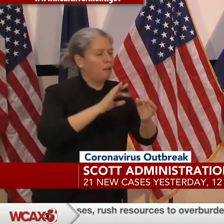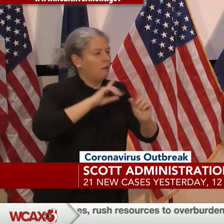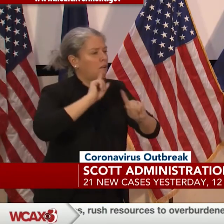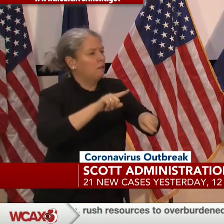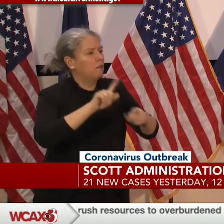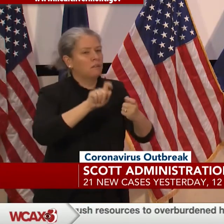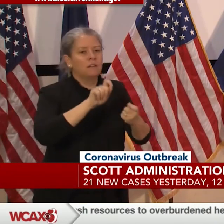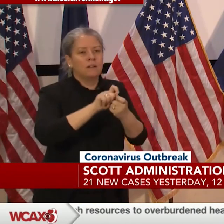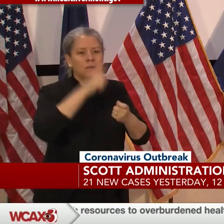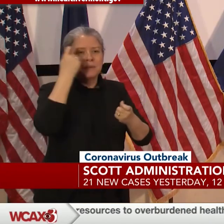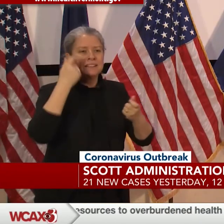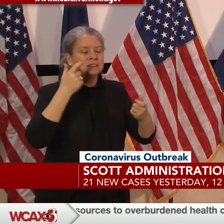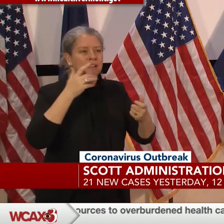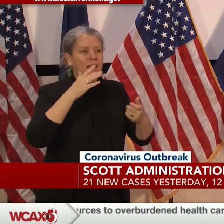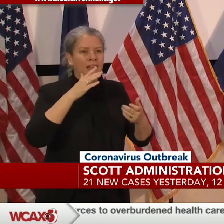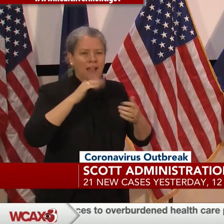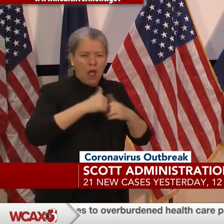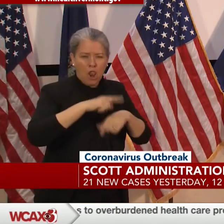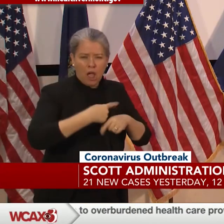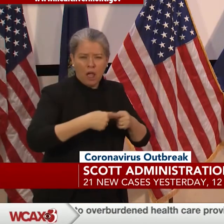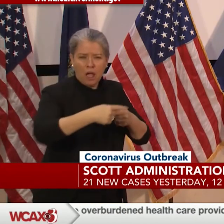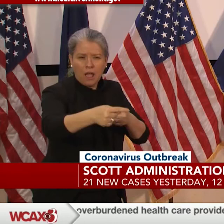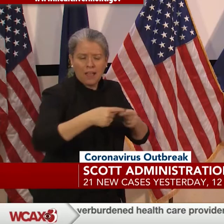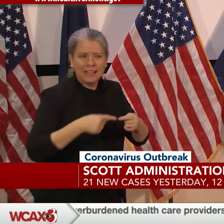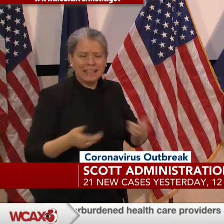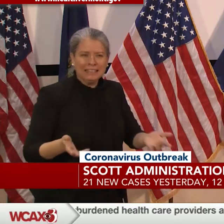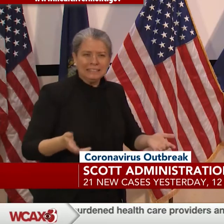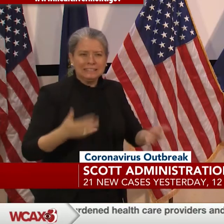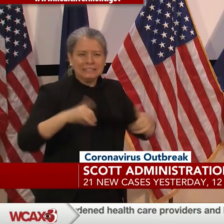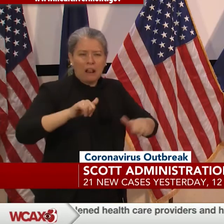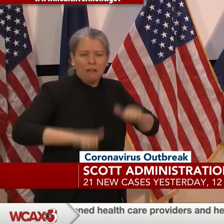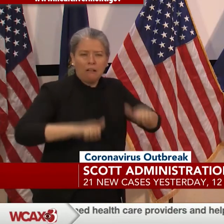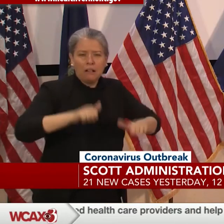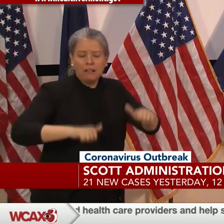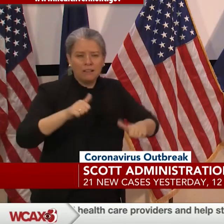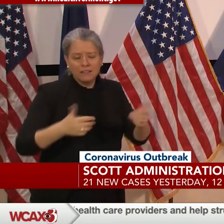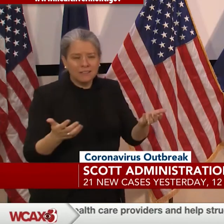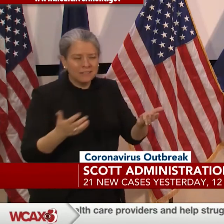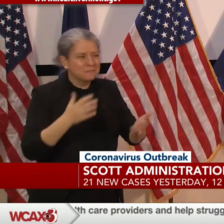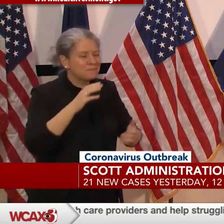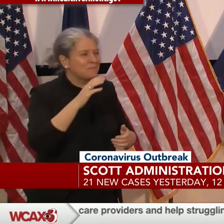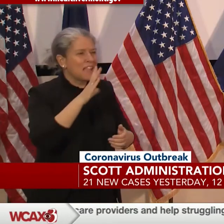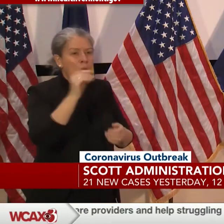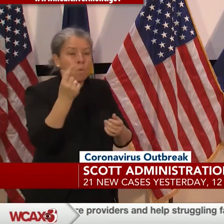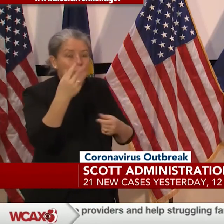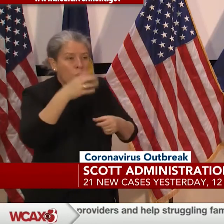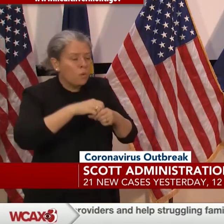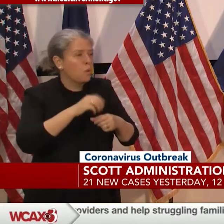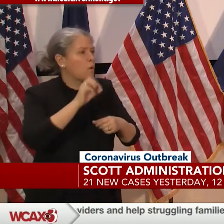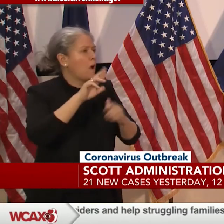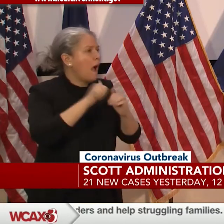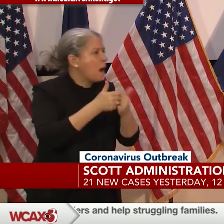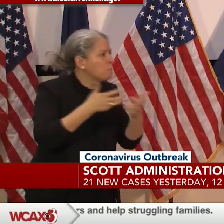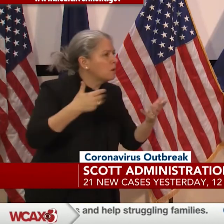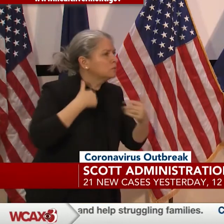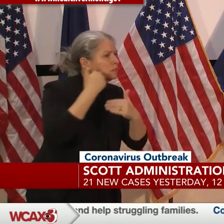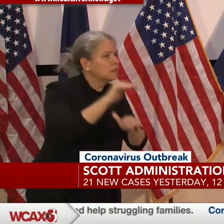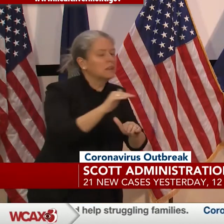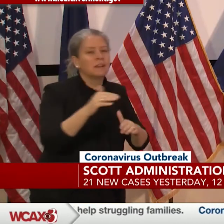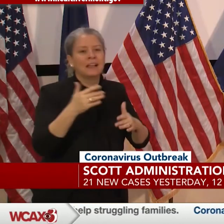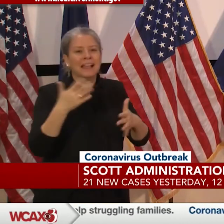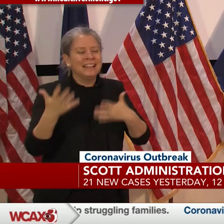point what we need to include, what we don't. If there's any, you know, we can only hope that we